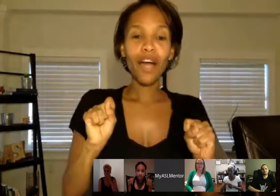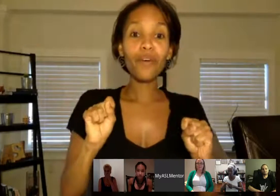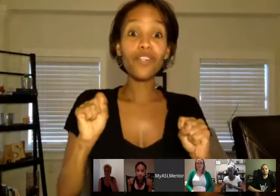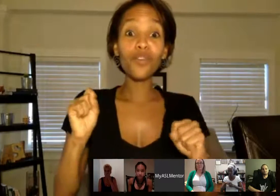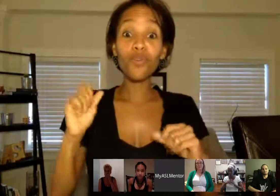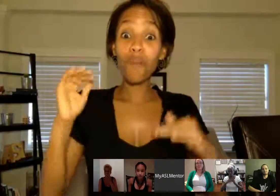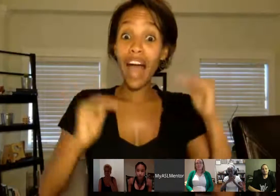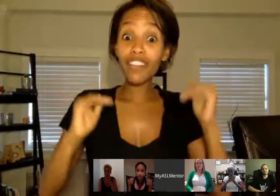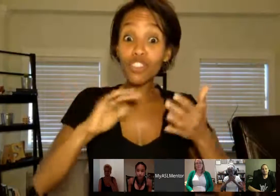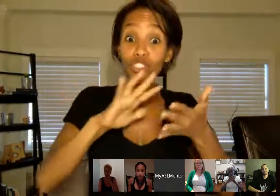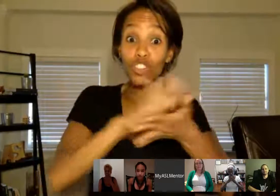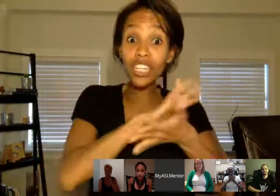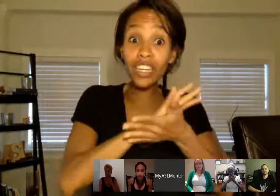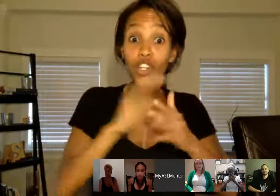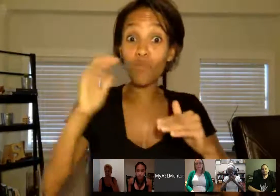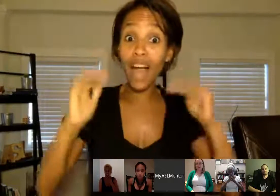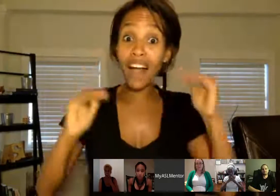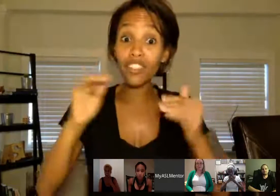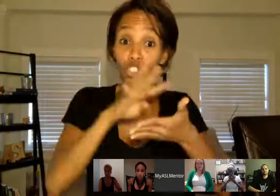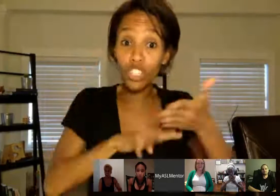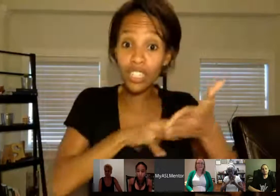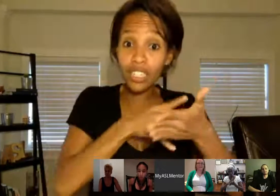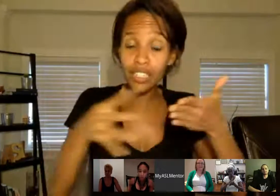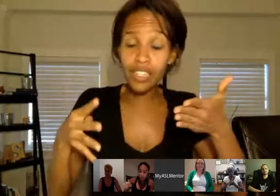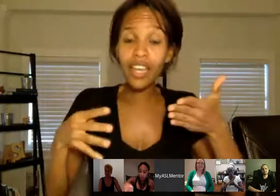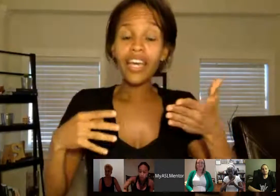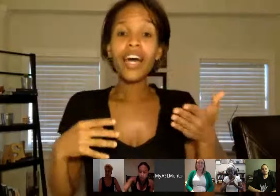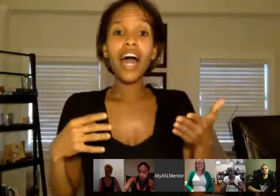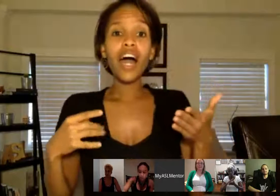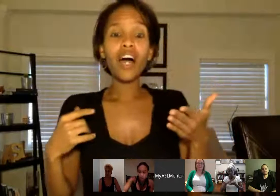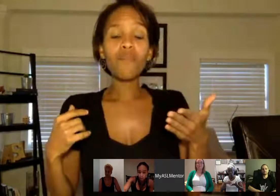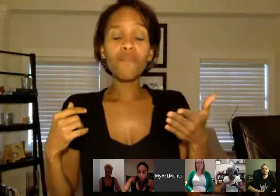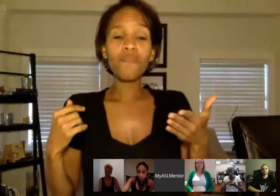we might want to do balance sheet or balance sheet.